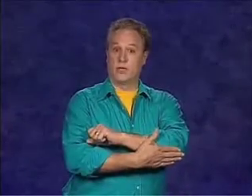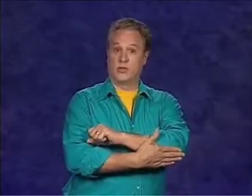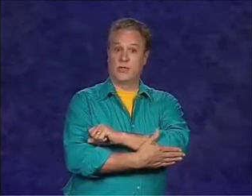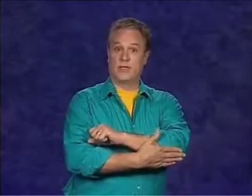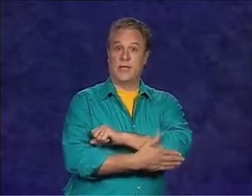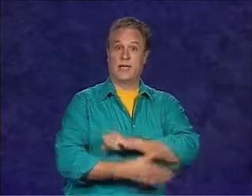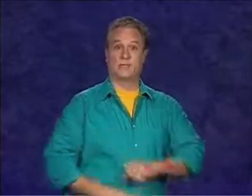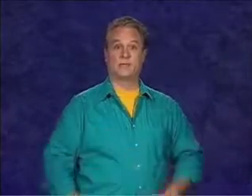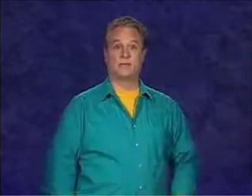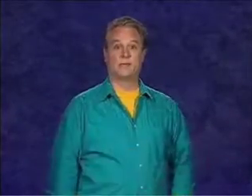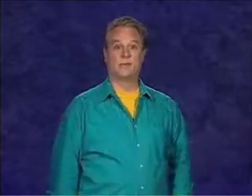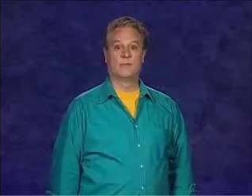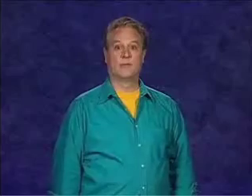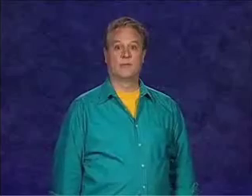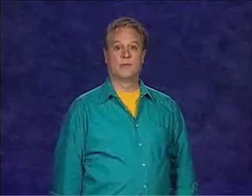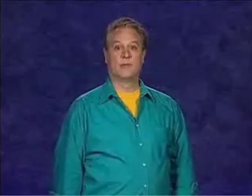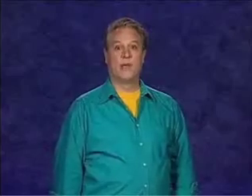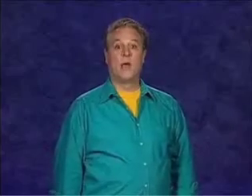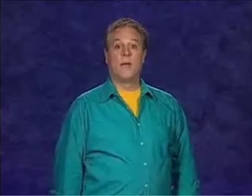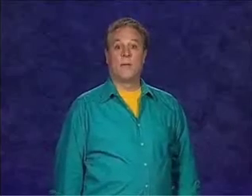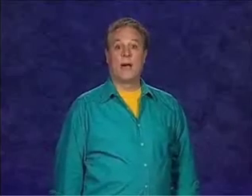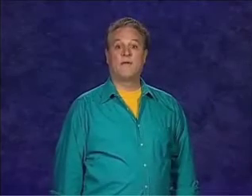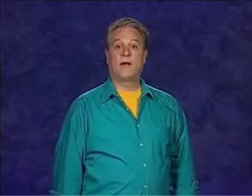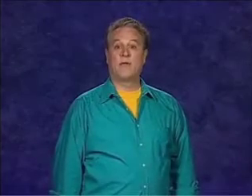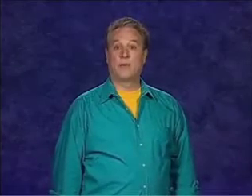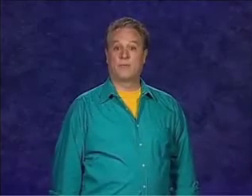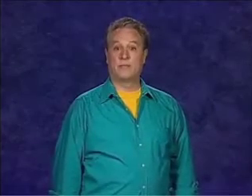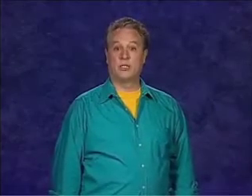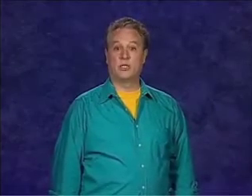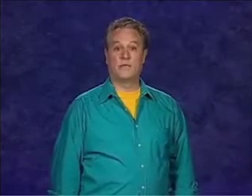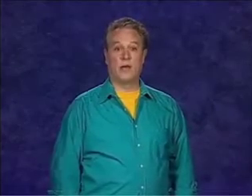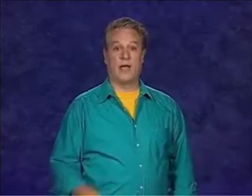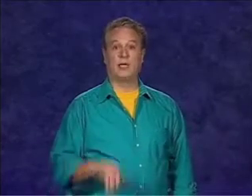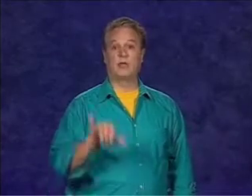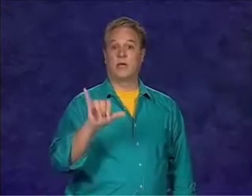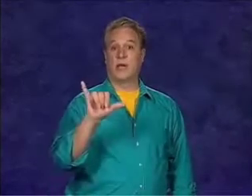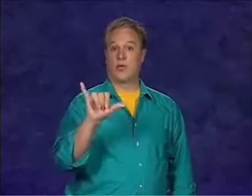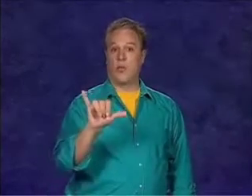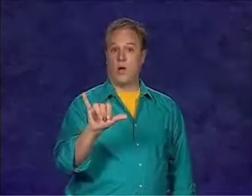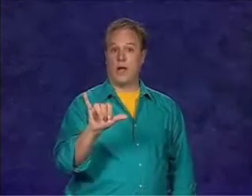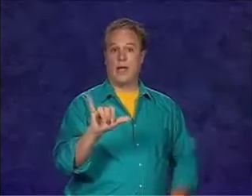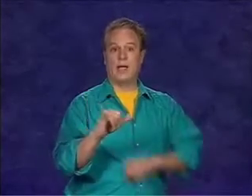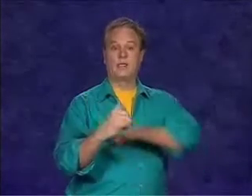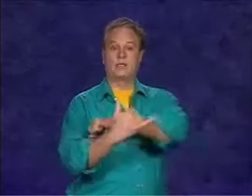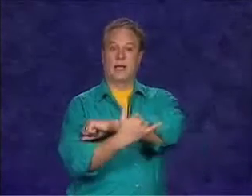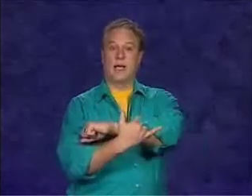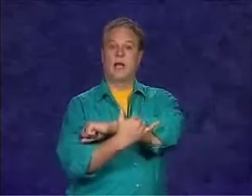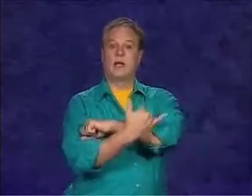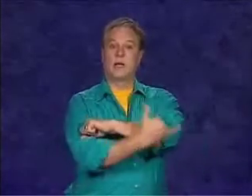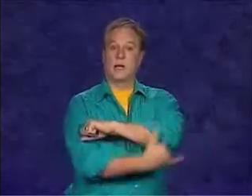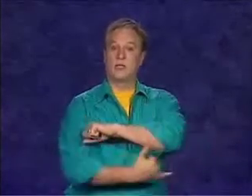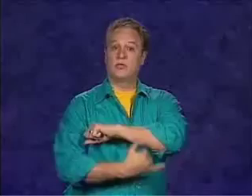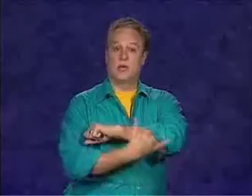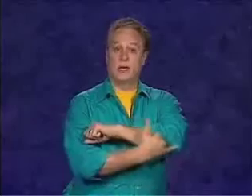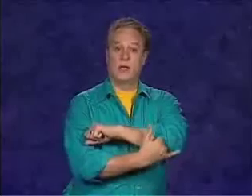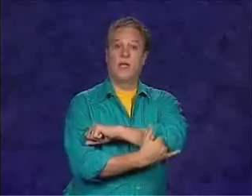country estates. Modify the position of your hand to the letter Y to sign country